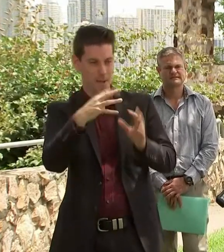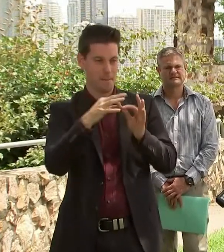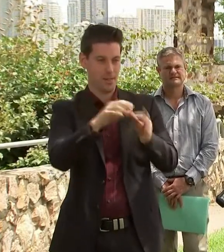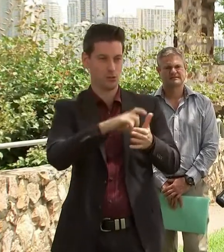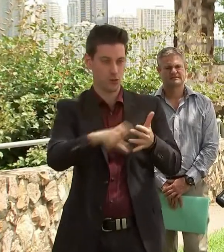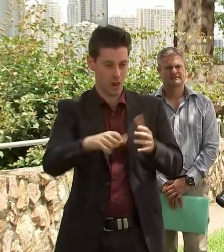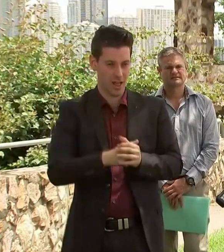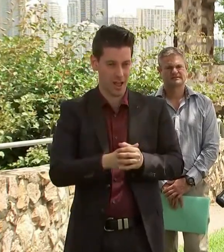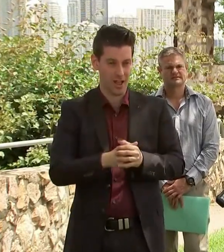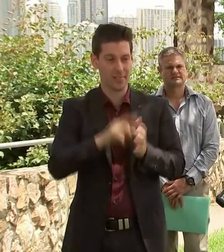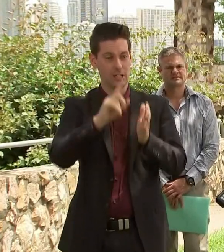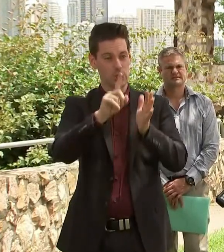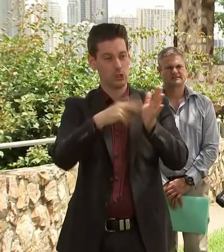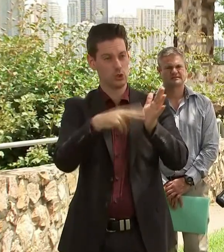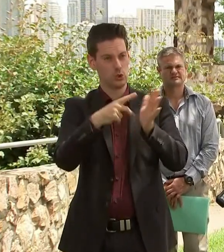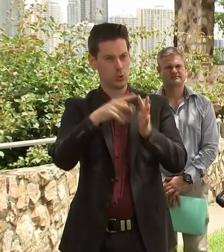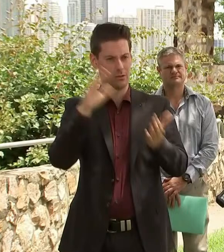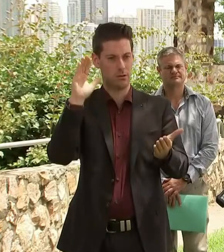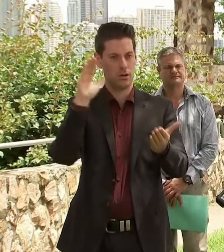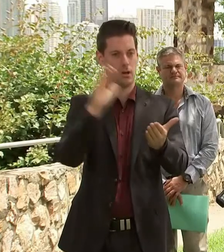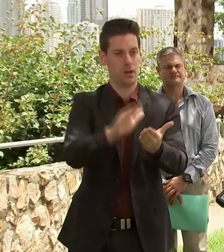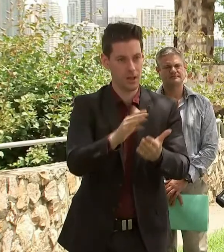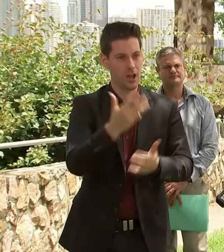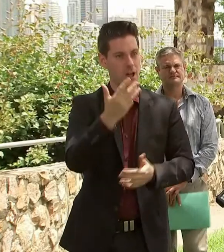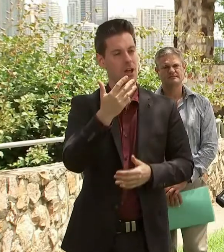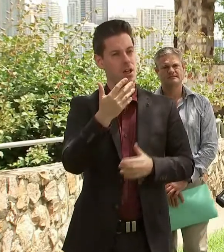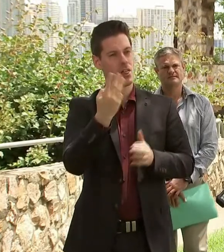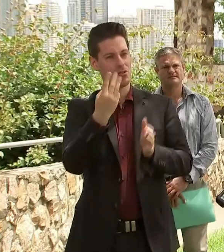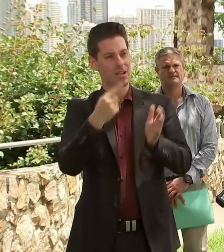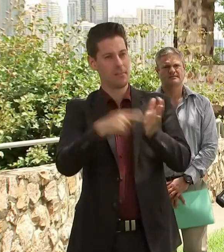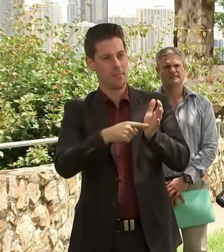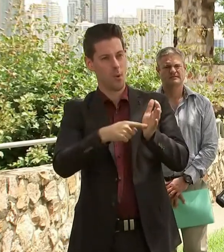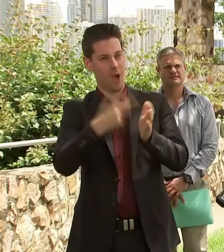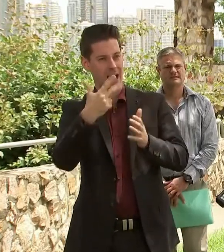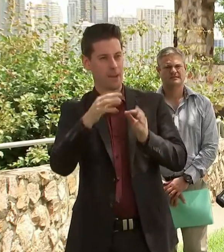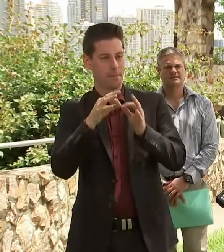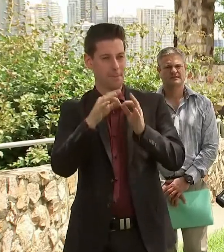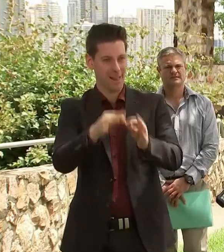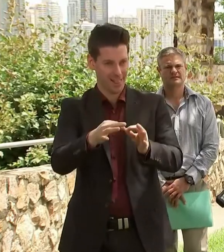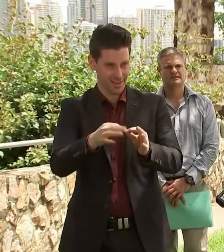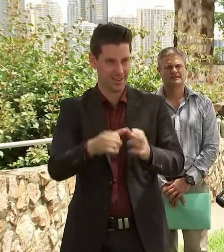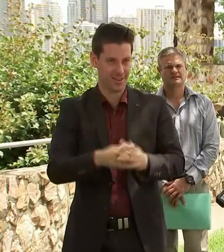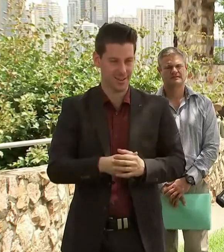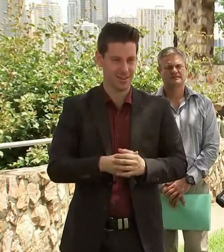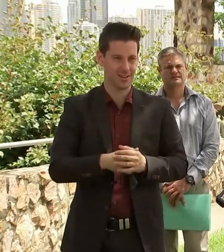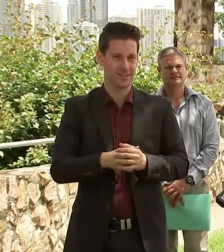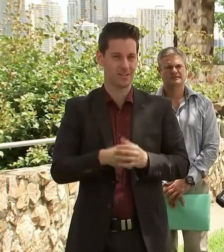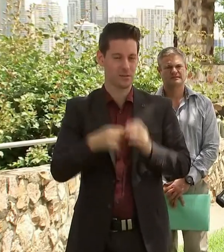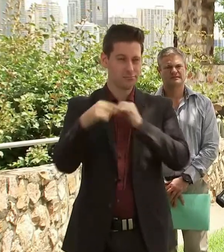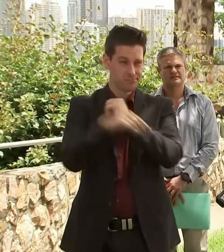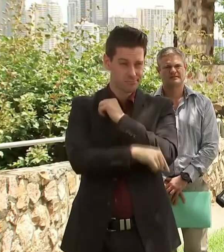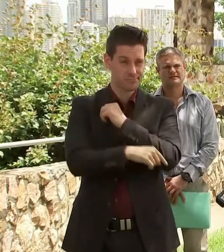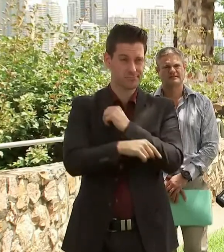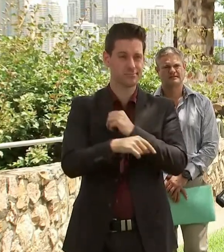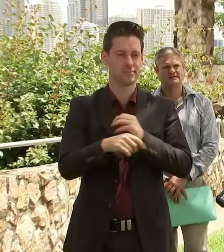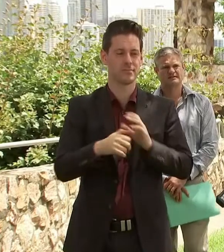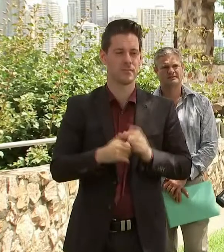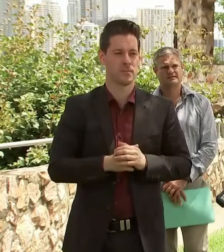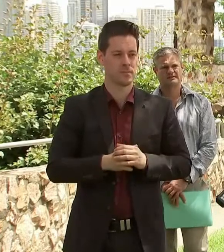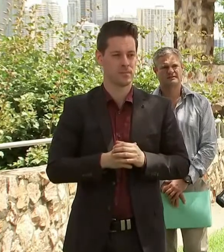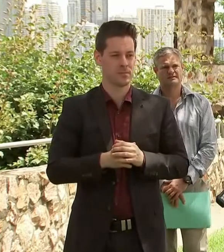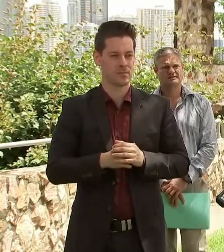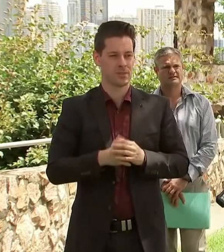did the budget in June this year, that had narrowed to $3.8 billion, and when I tabled the report on state finances, which are the audit accounts of the